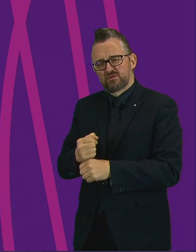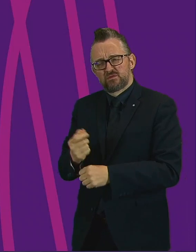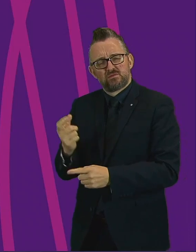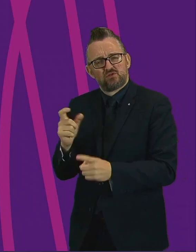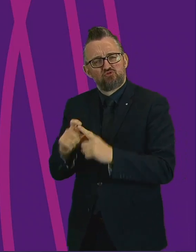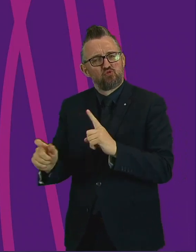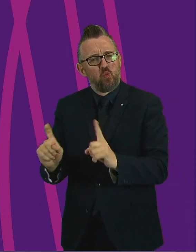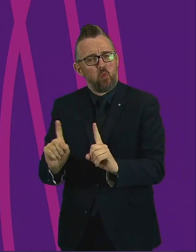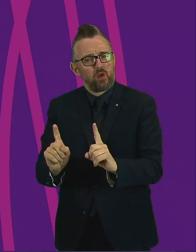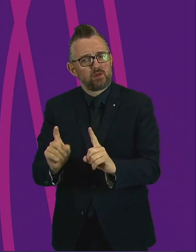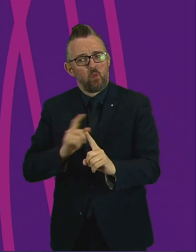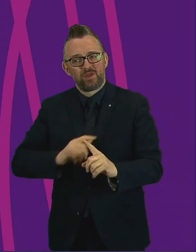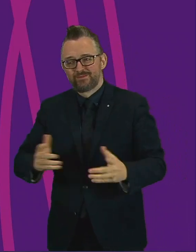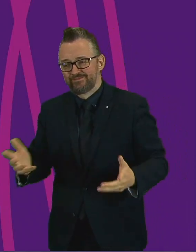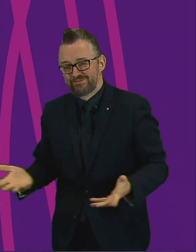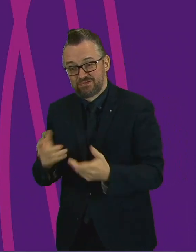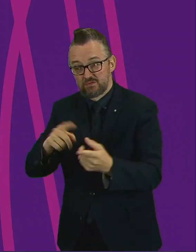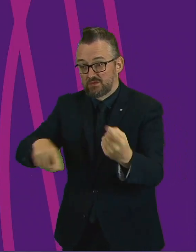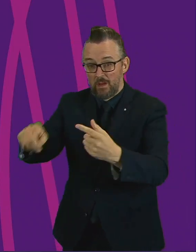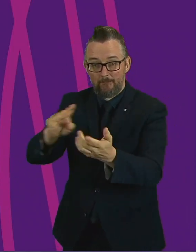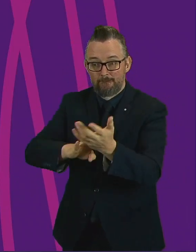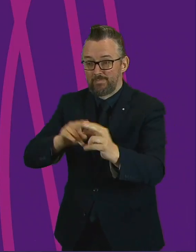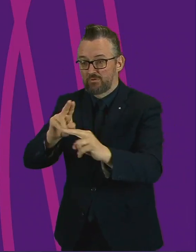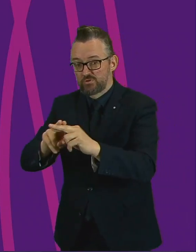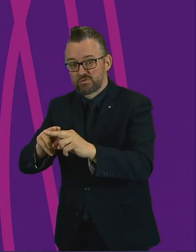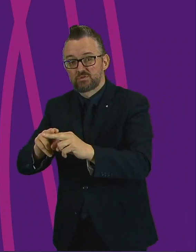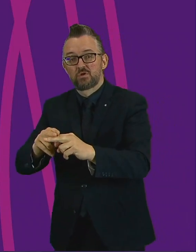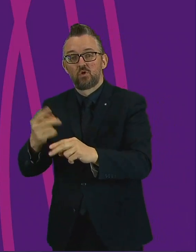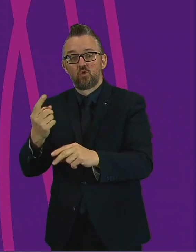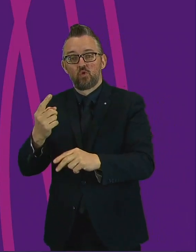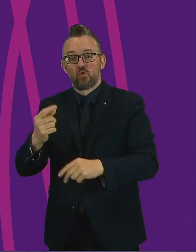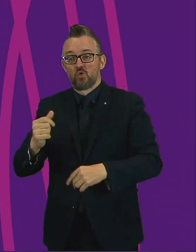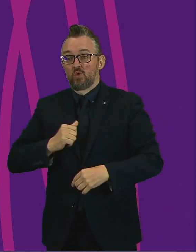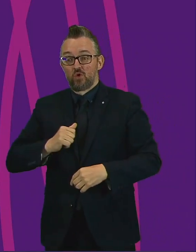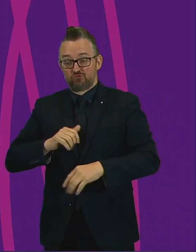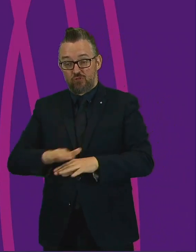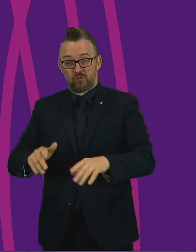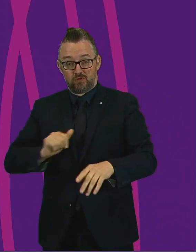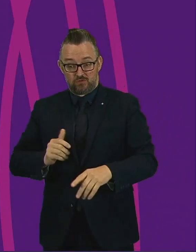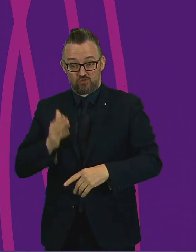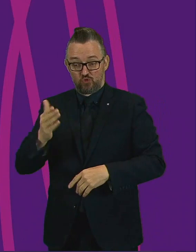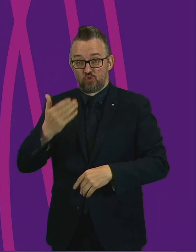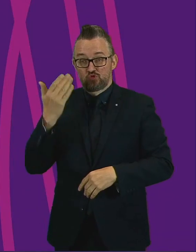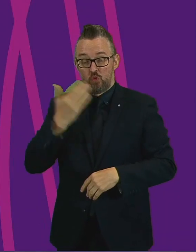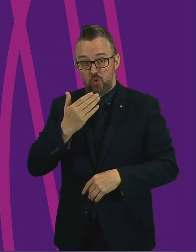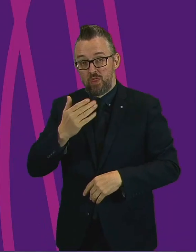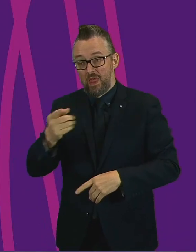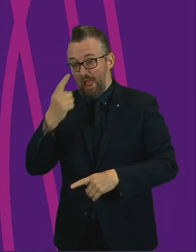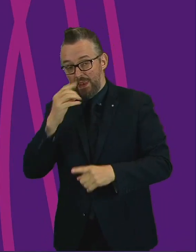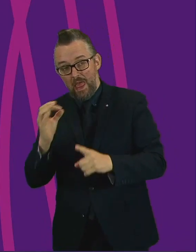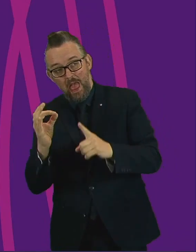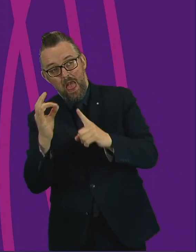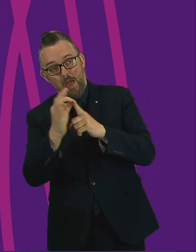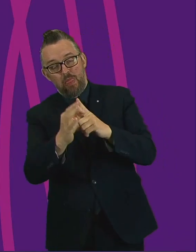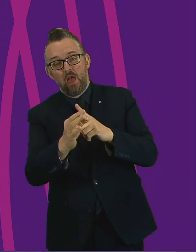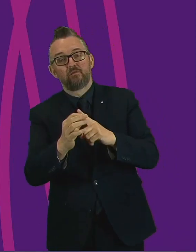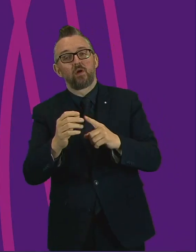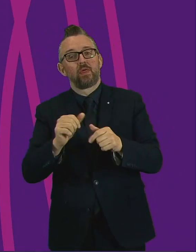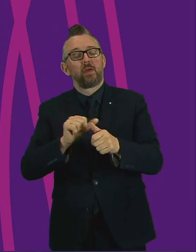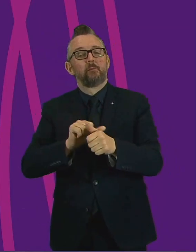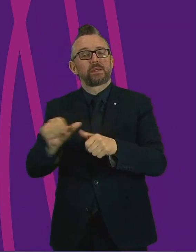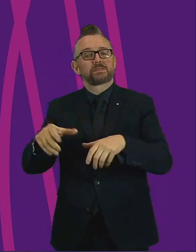encourage parents to, their children coming up to school, to encourage them to apply for the Best Start